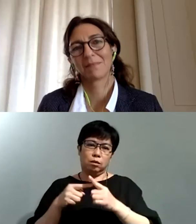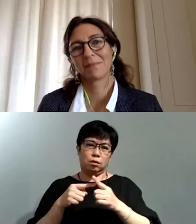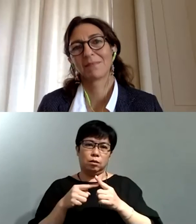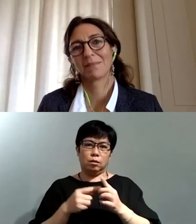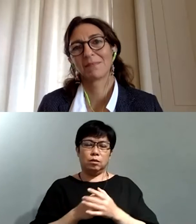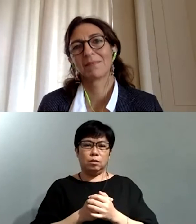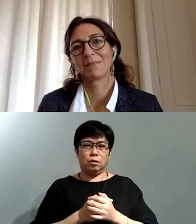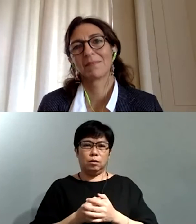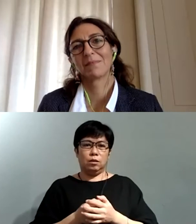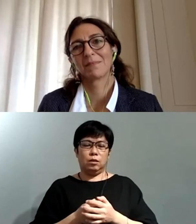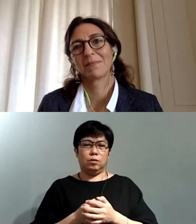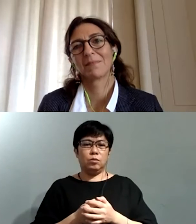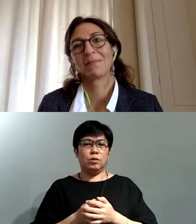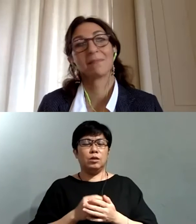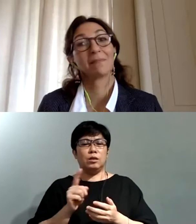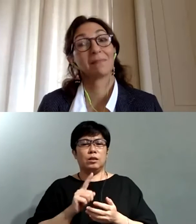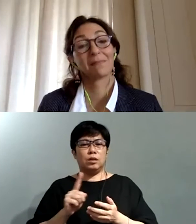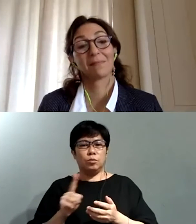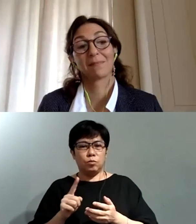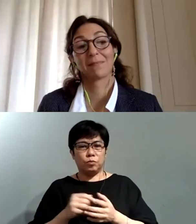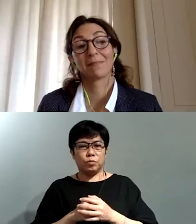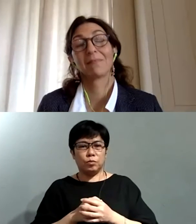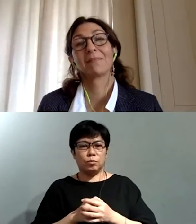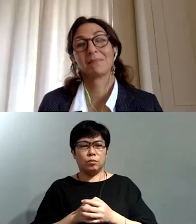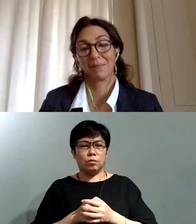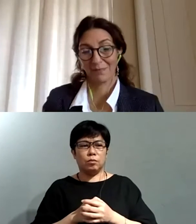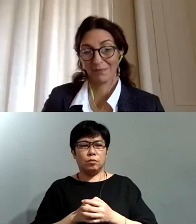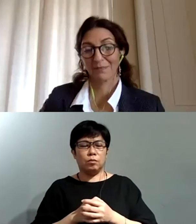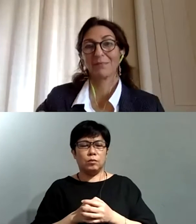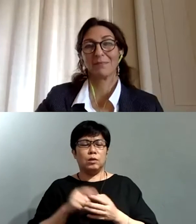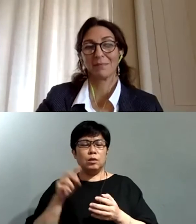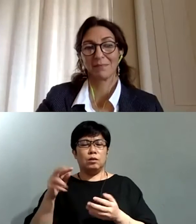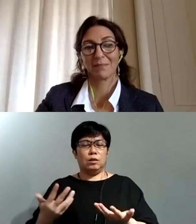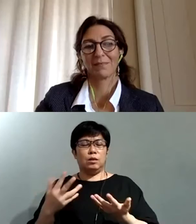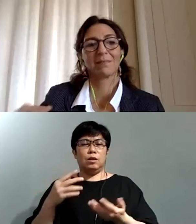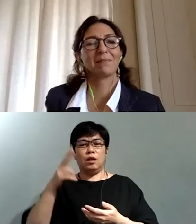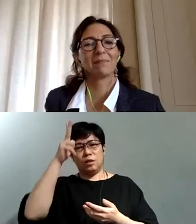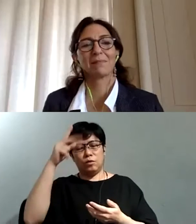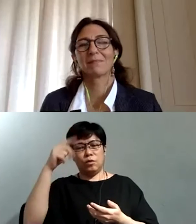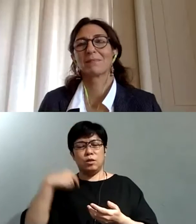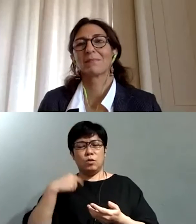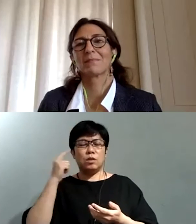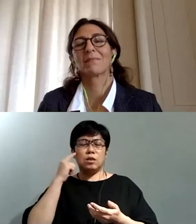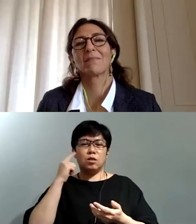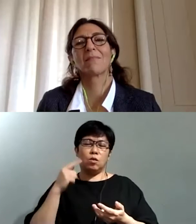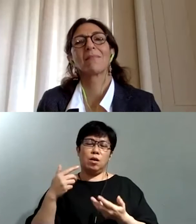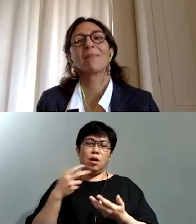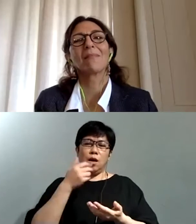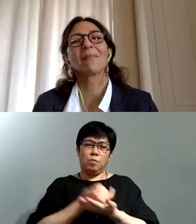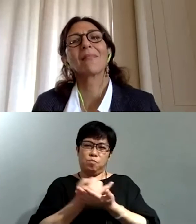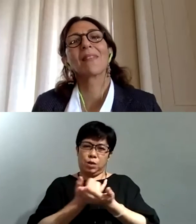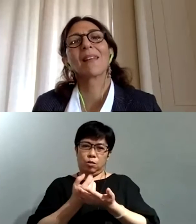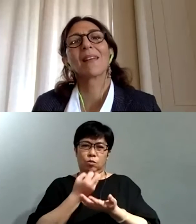even evaluating the government. How well the government is doing is very important. So it is